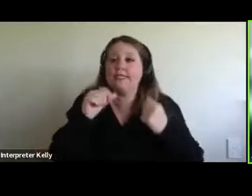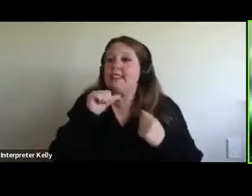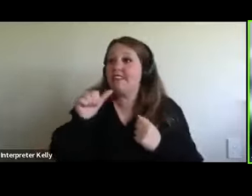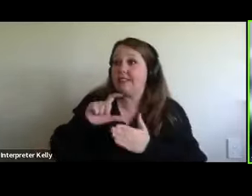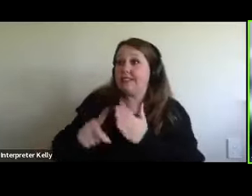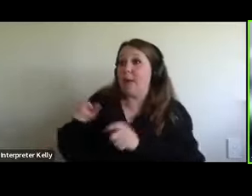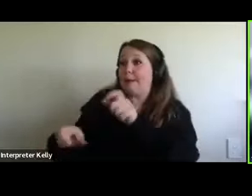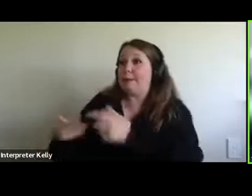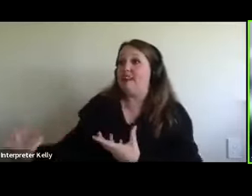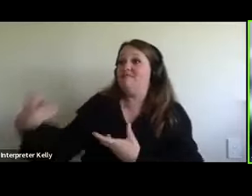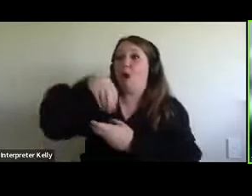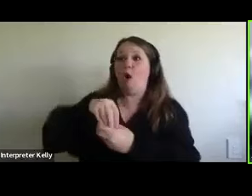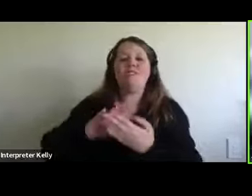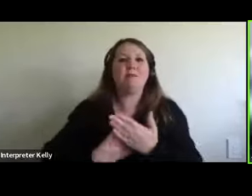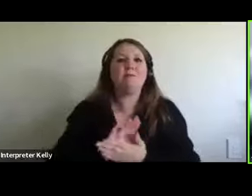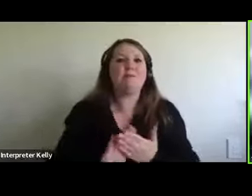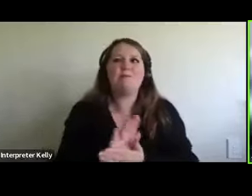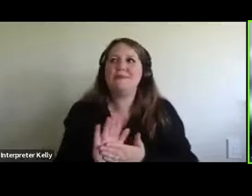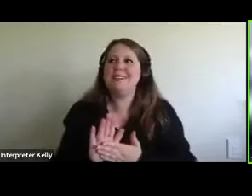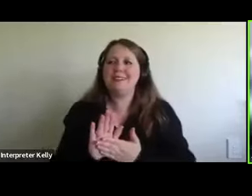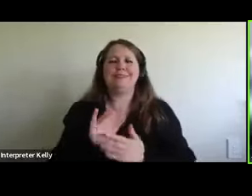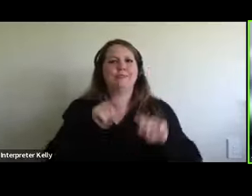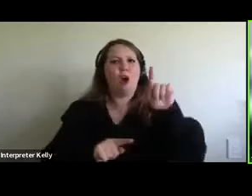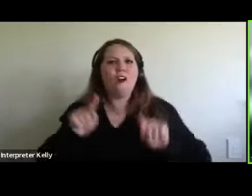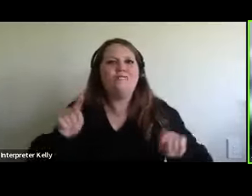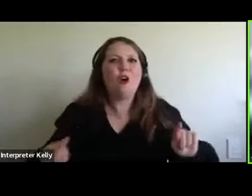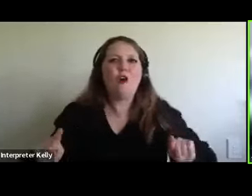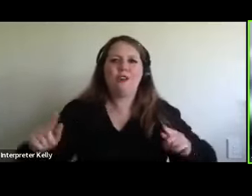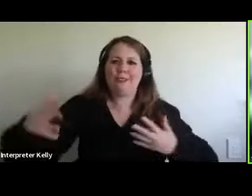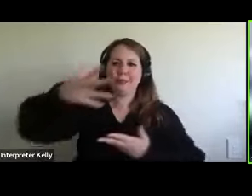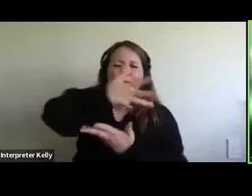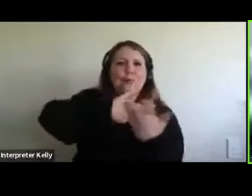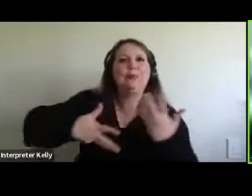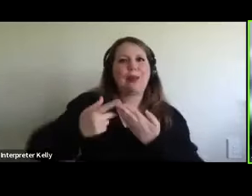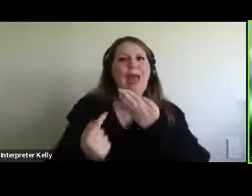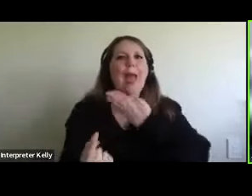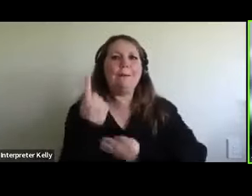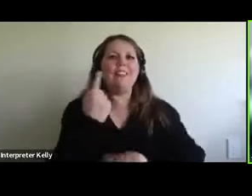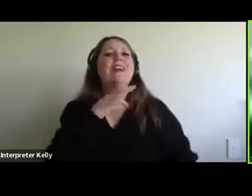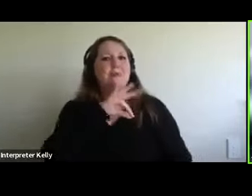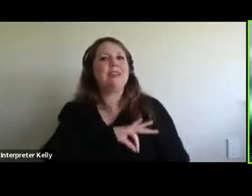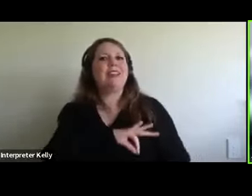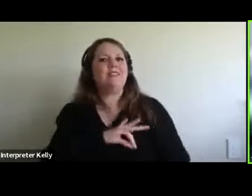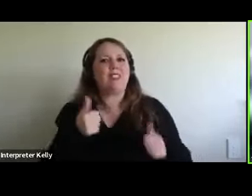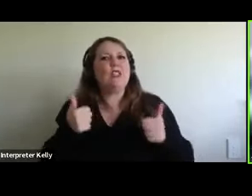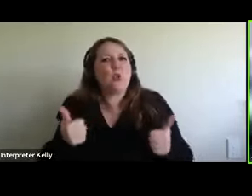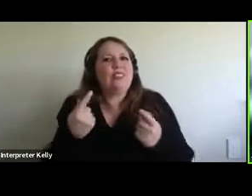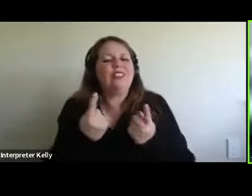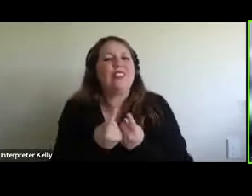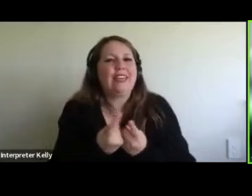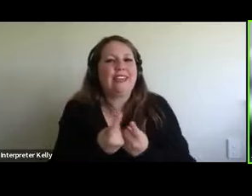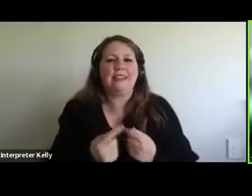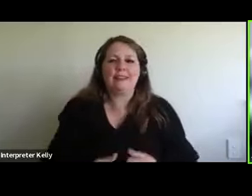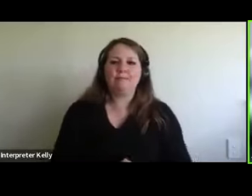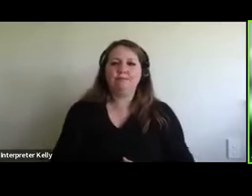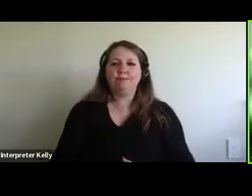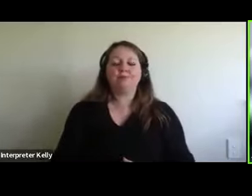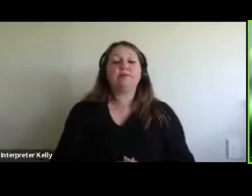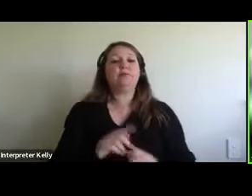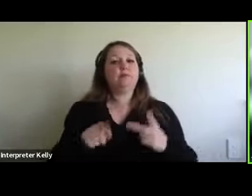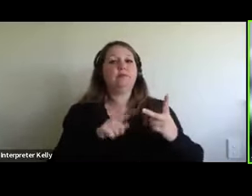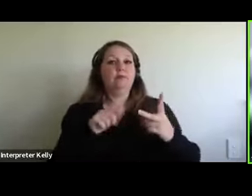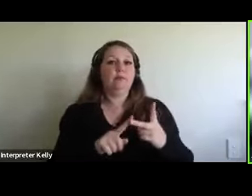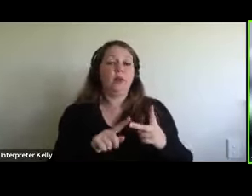that is really shocking, and I think this should be in the legislation as well, and that's one of the calls for the Access Matters, is